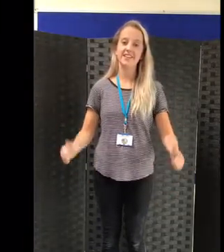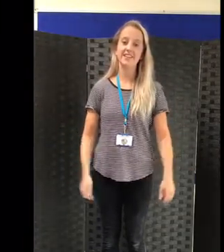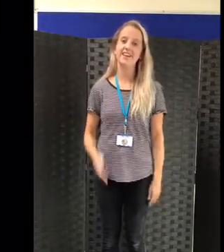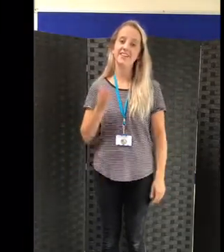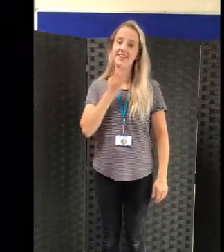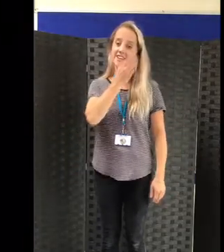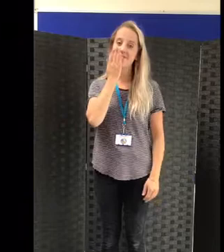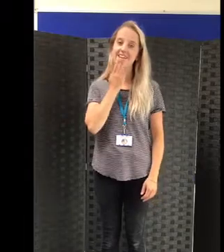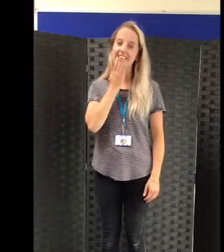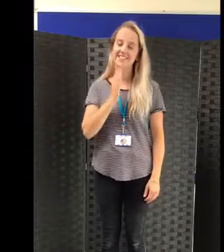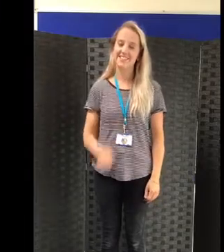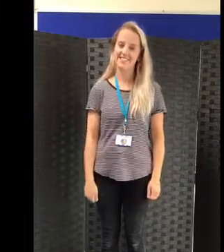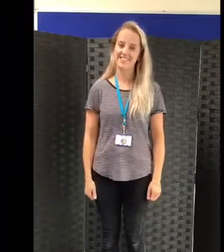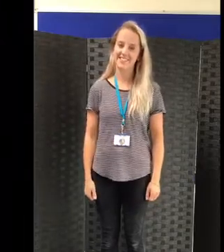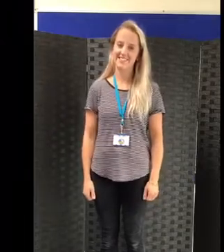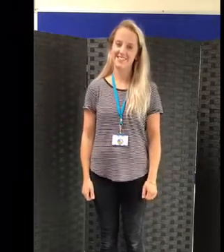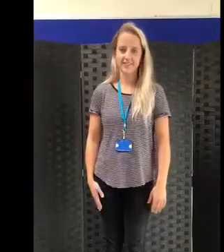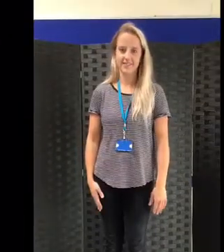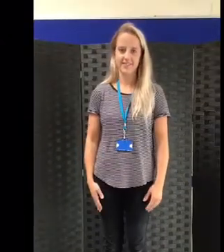easy to get to nursery.